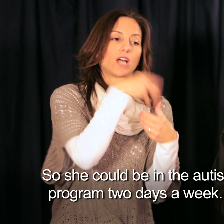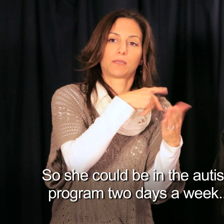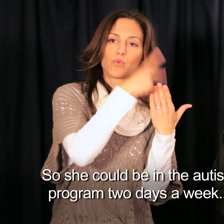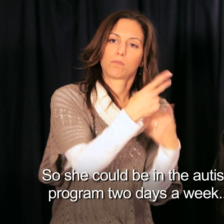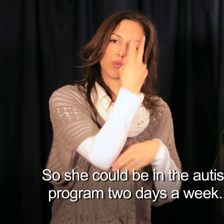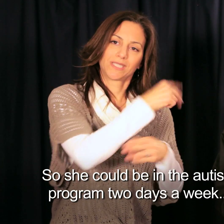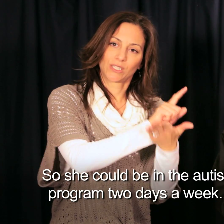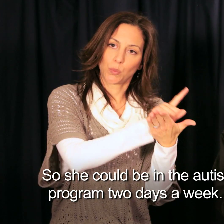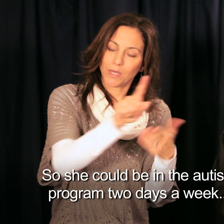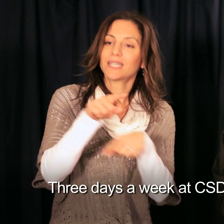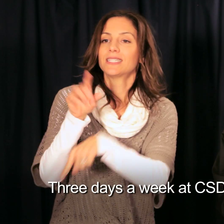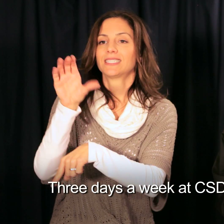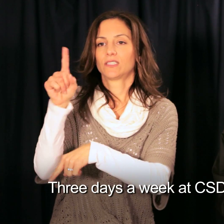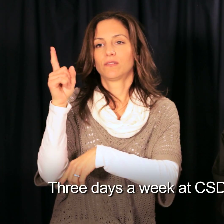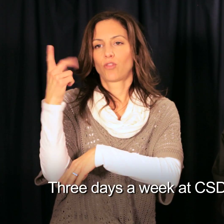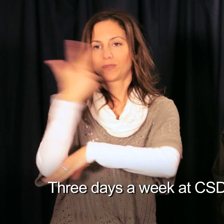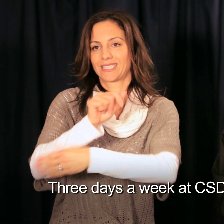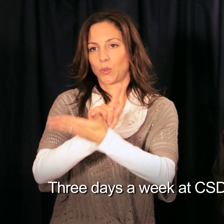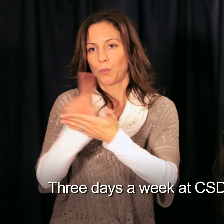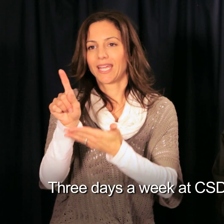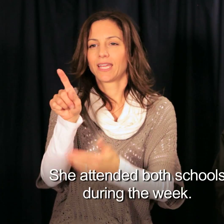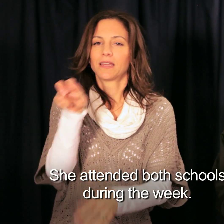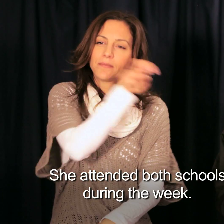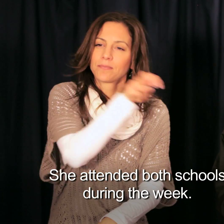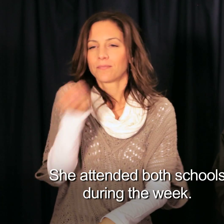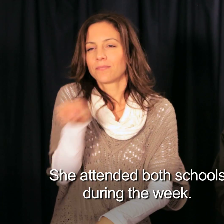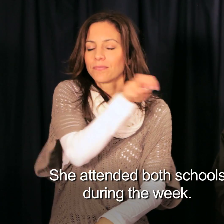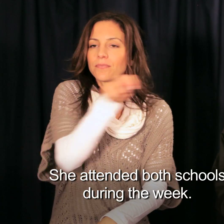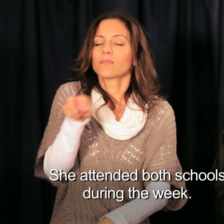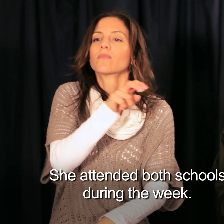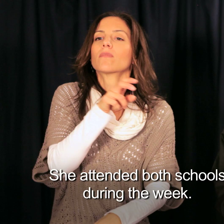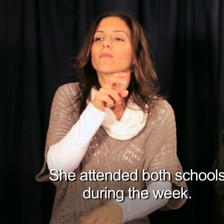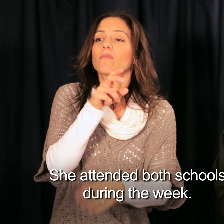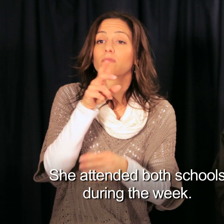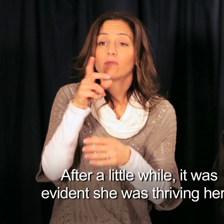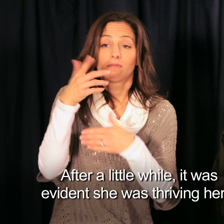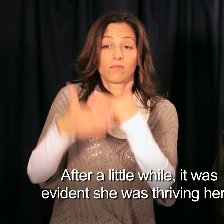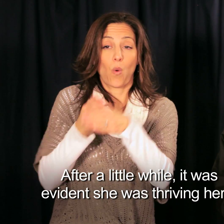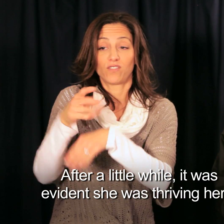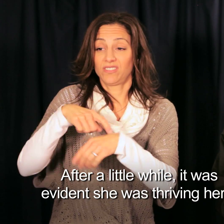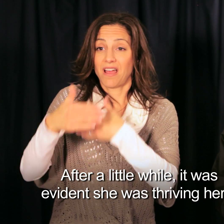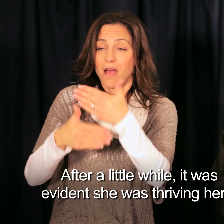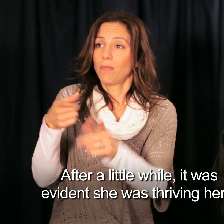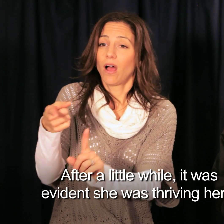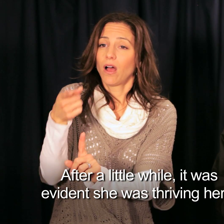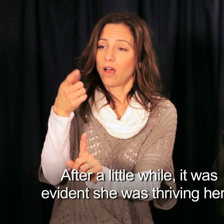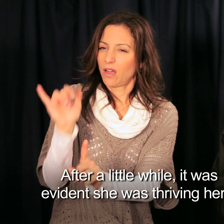she could be in the autism program two days a week, three days a week at CSD. She attended both schools during the week. After a while, it was evident she was